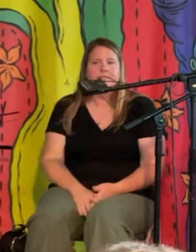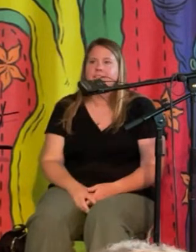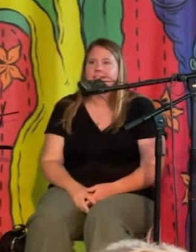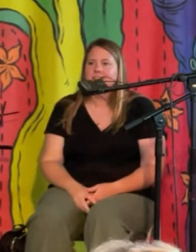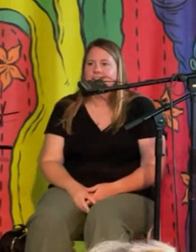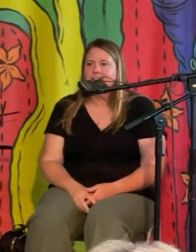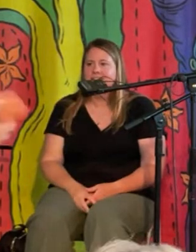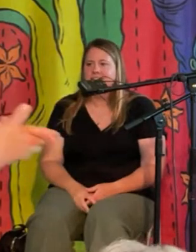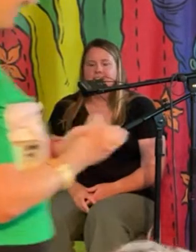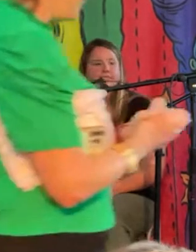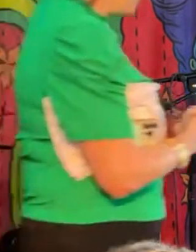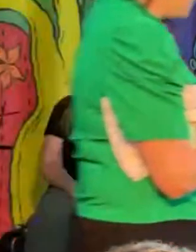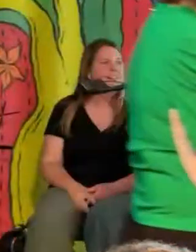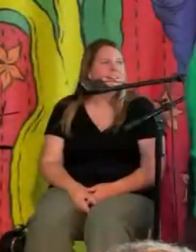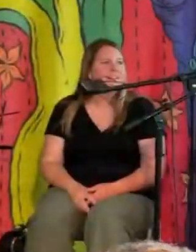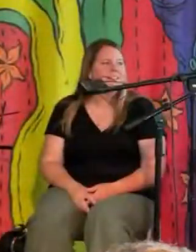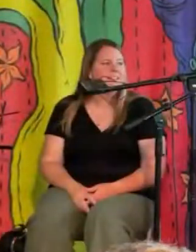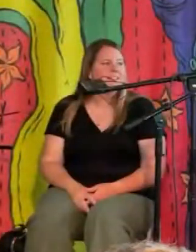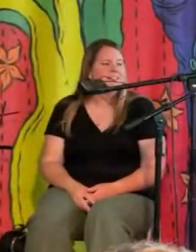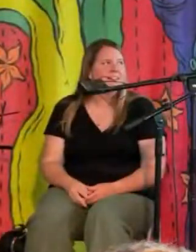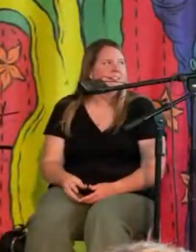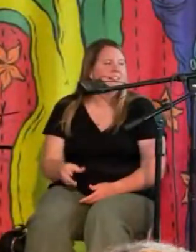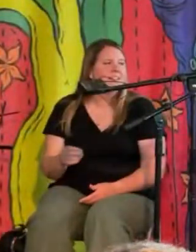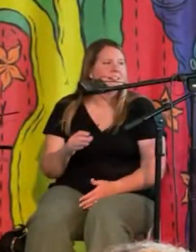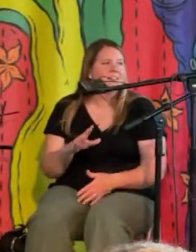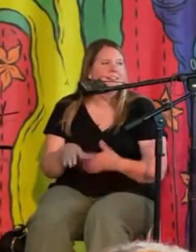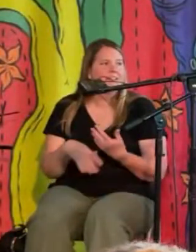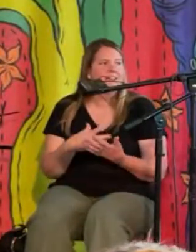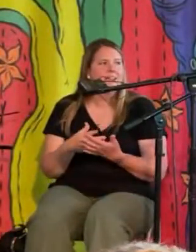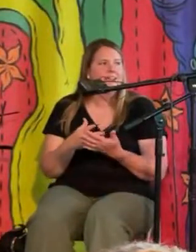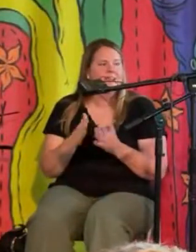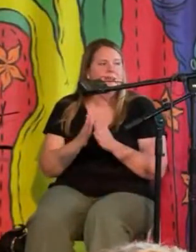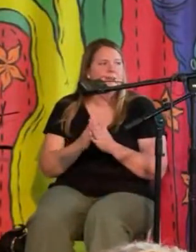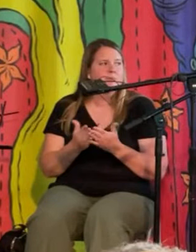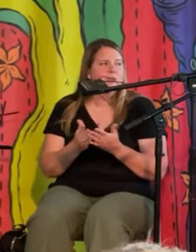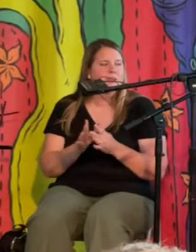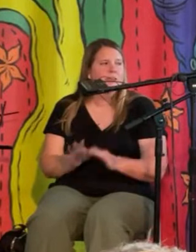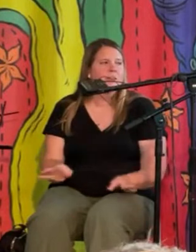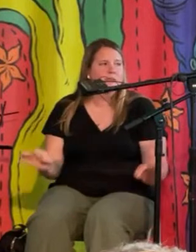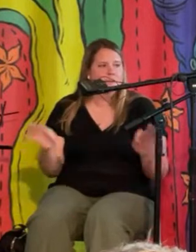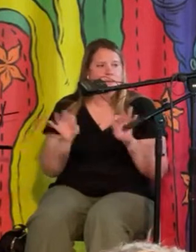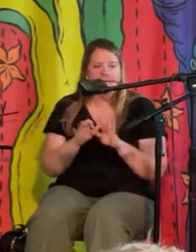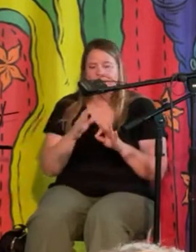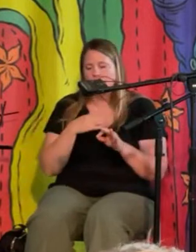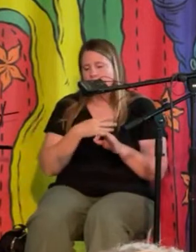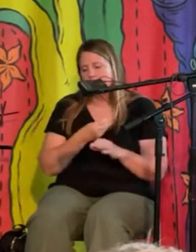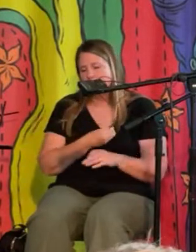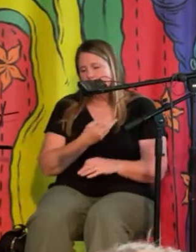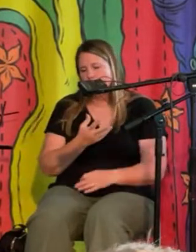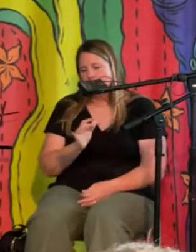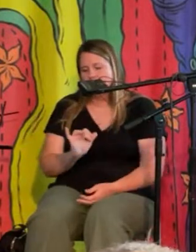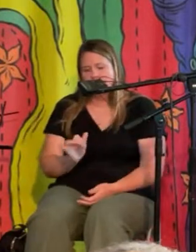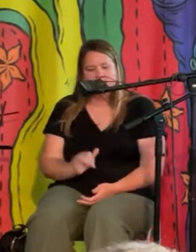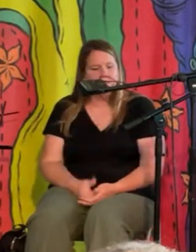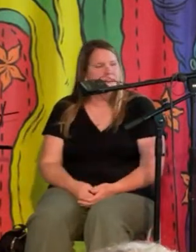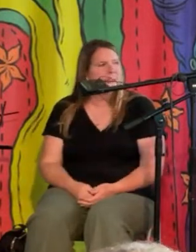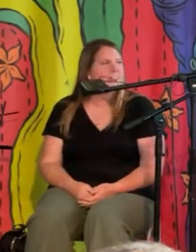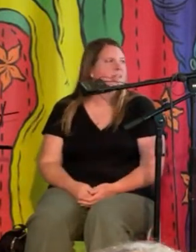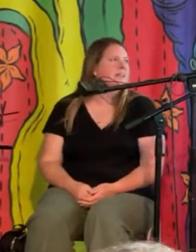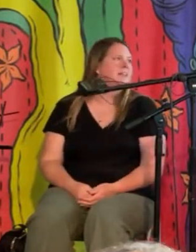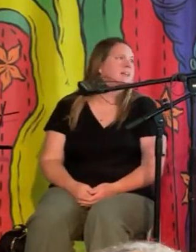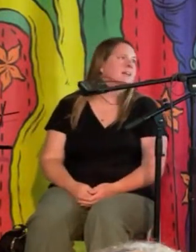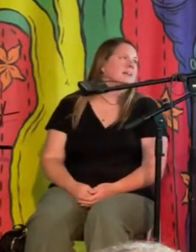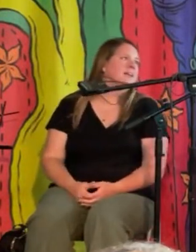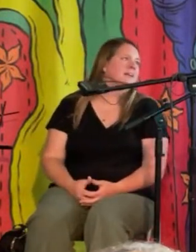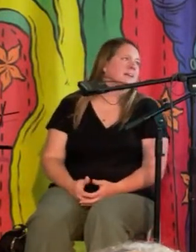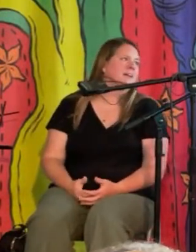Or N. Scott Nomaday's Way to Rainy Mountain. I mean, all those books have been really important for my poetry as well as other things. Okay. I